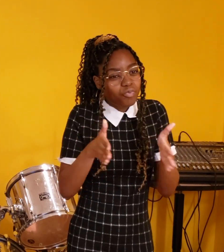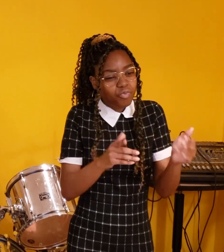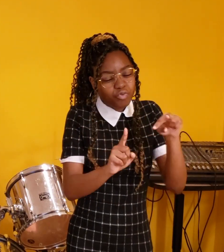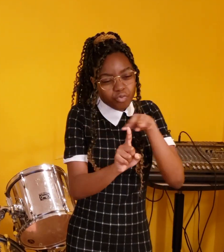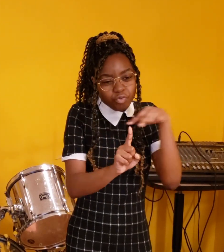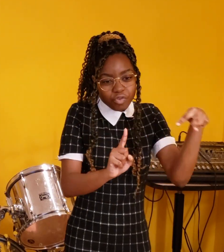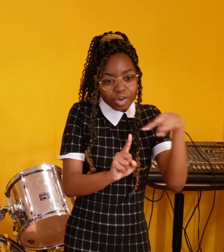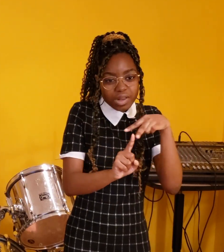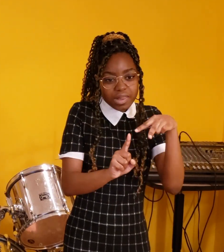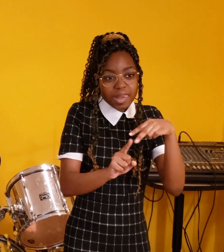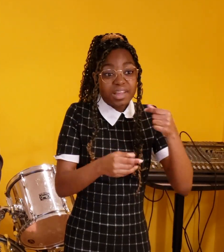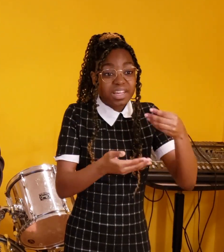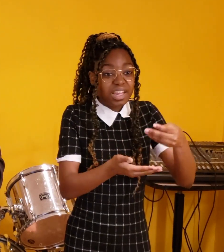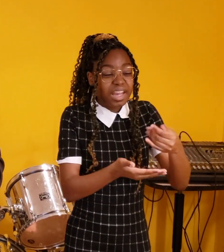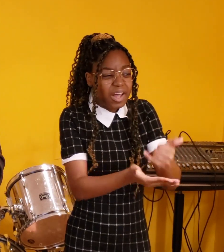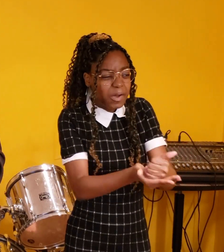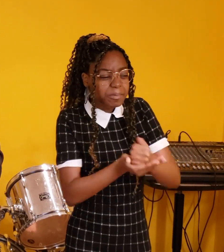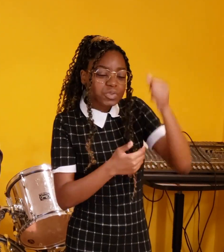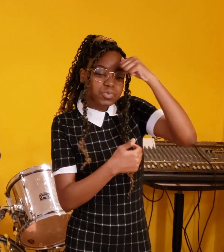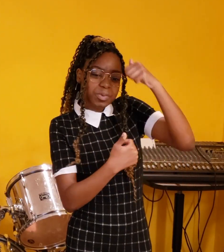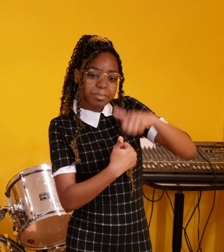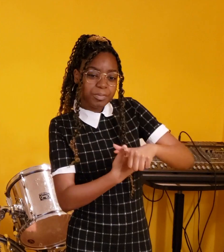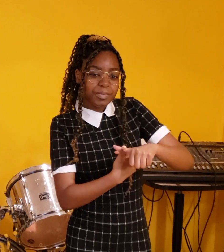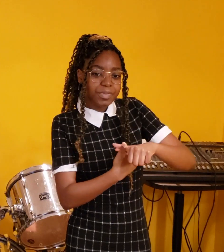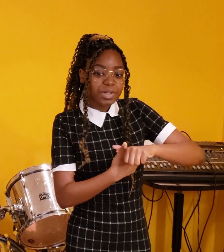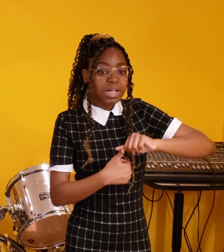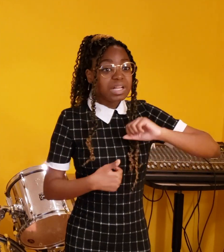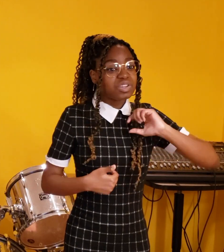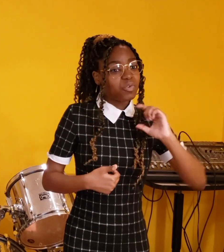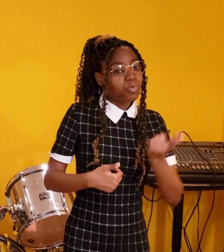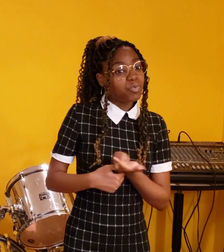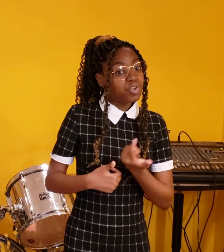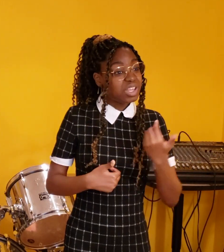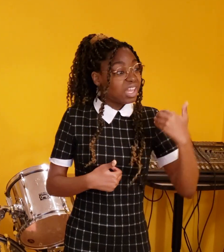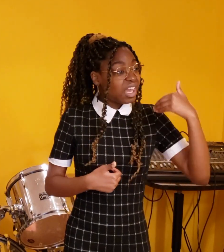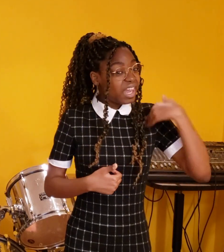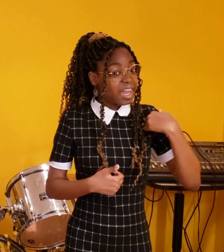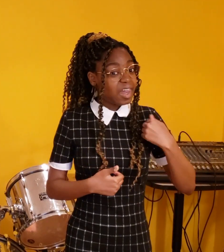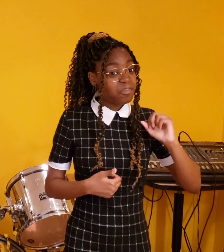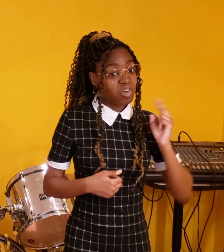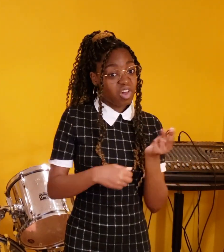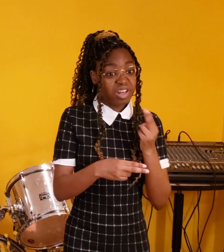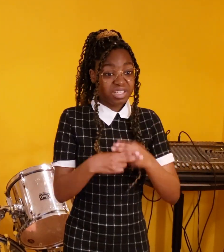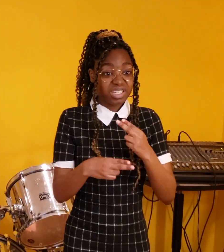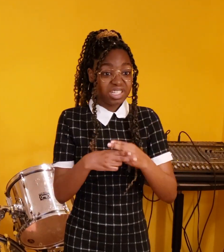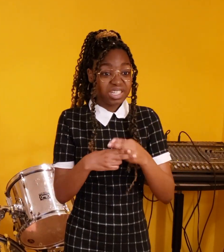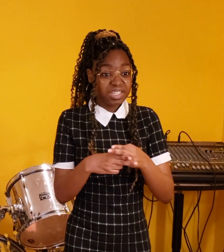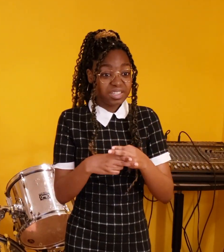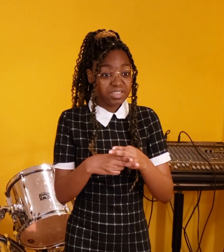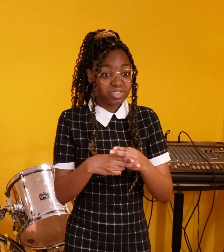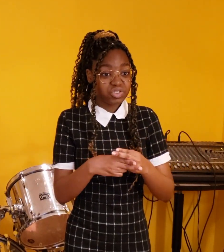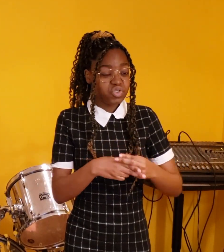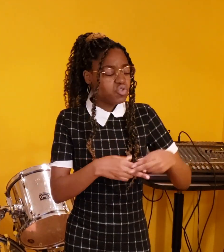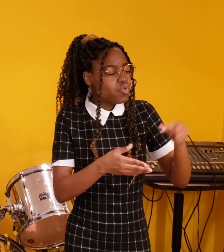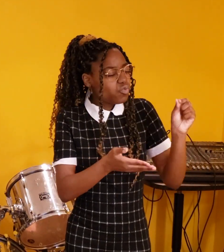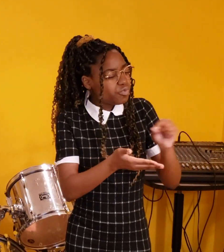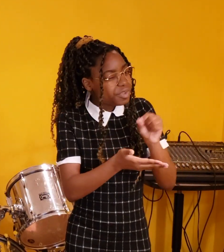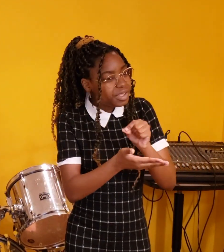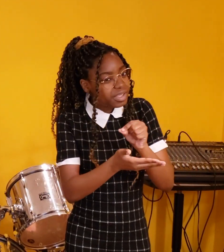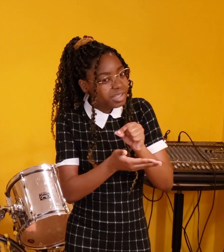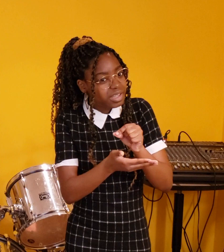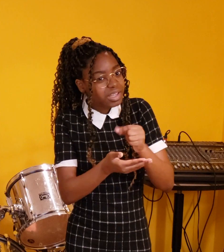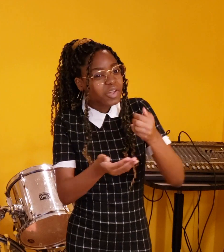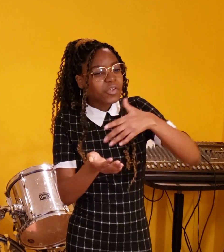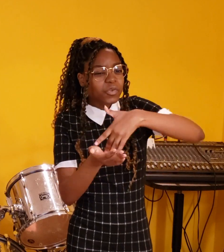and warns us to ensure that we have our names written down in glory. Now, referring